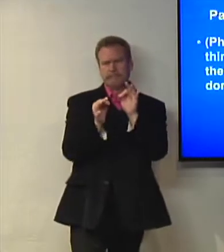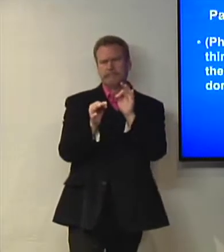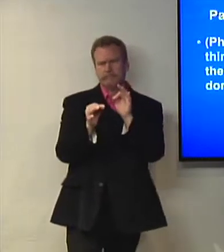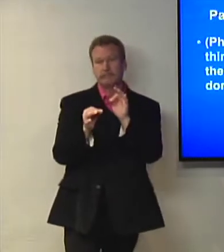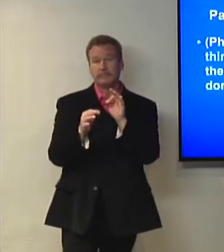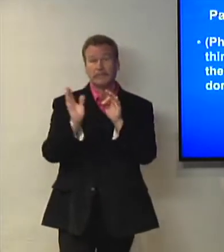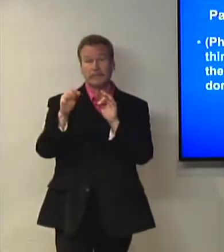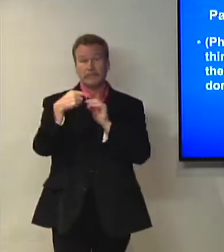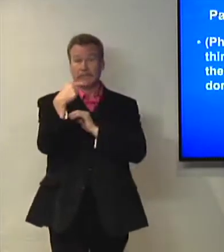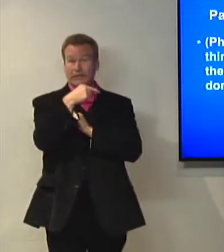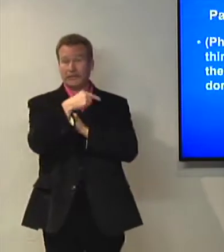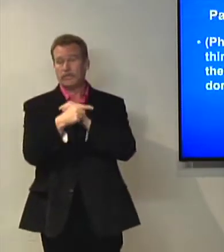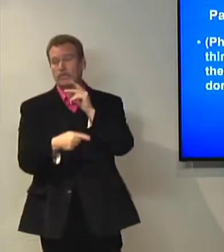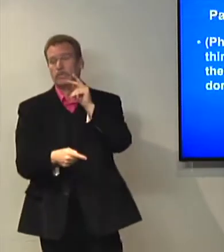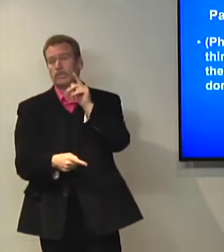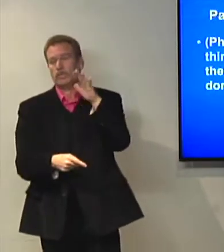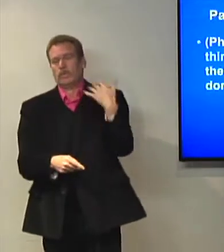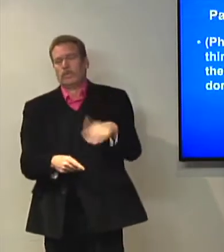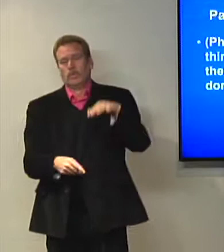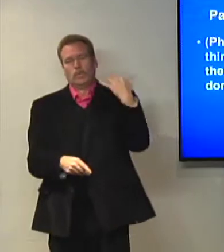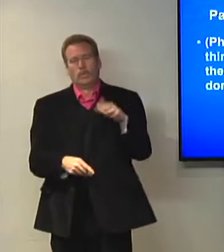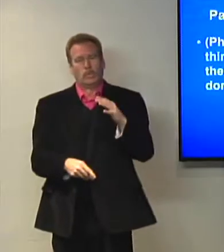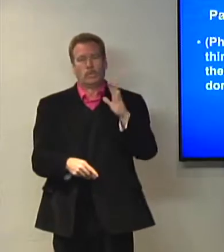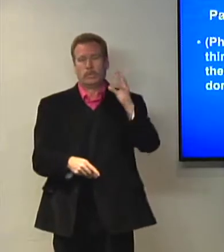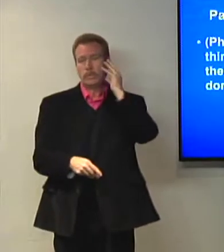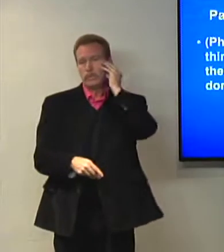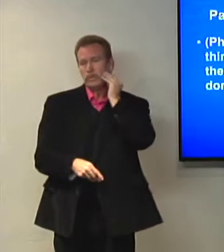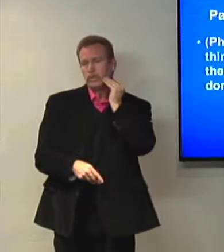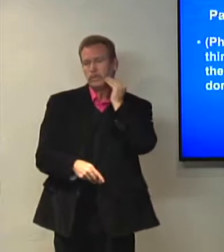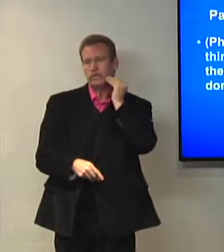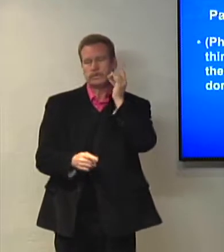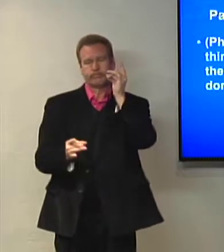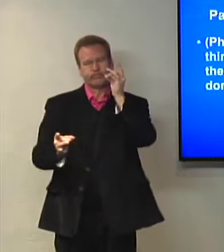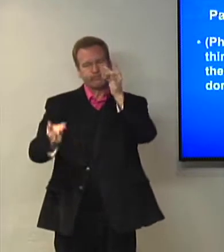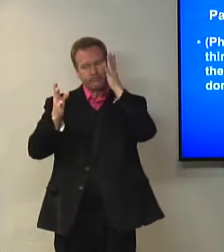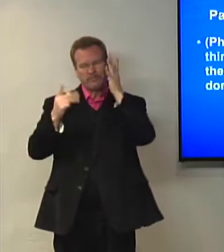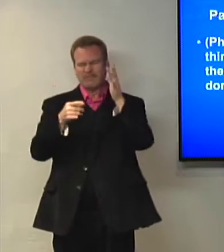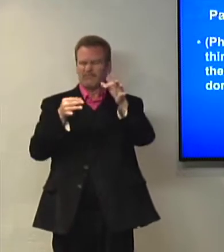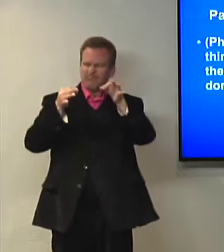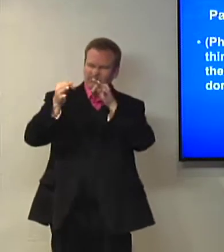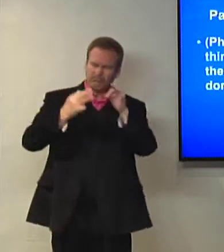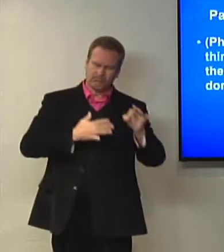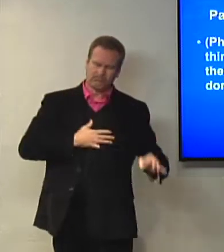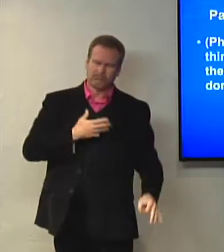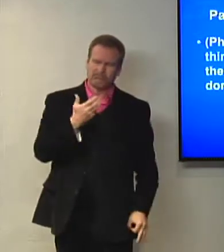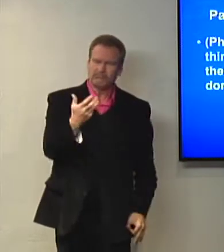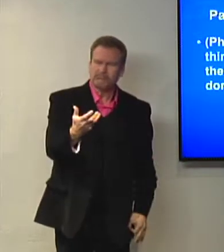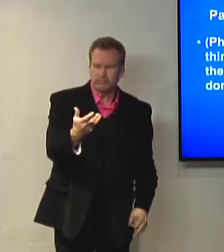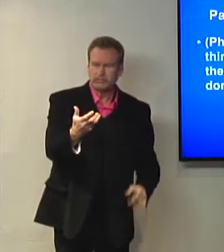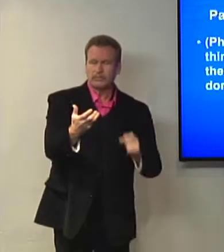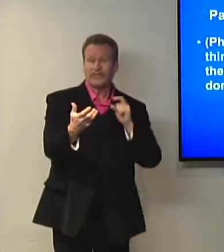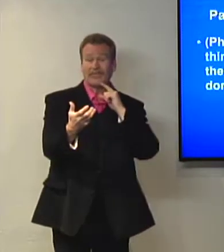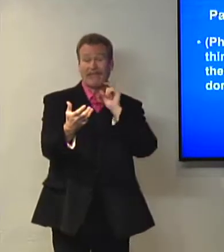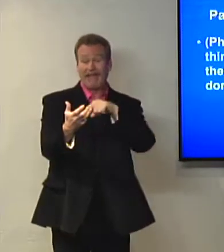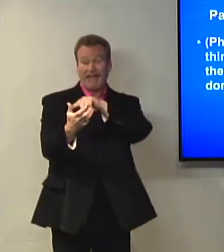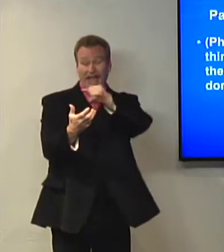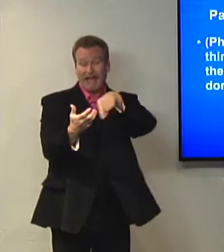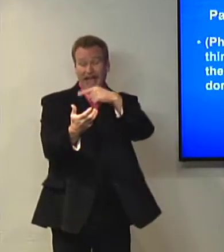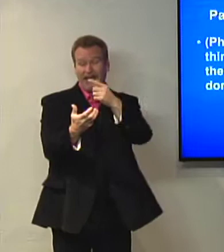Now, just a little bit of extra explanation here about this, you know, about Paul's experience, and he wants to